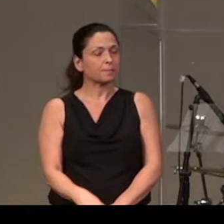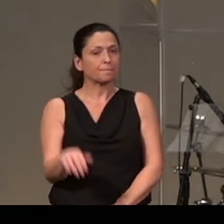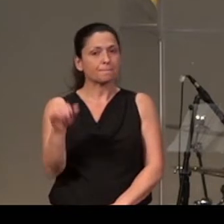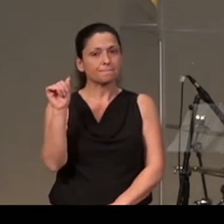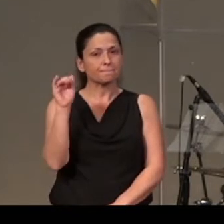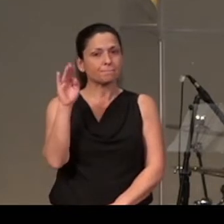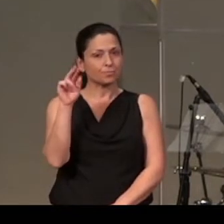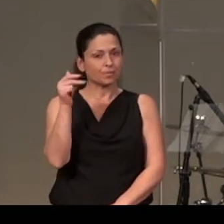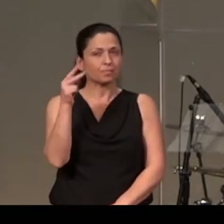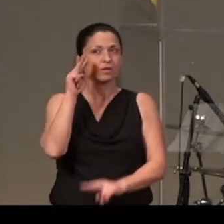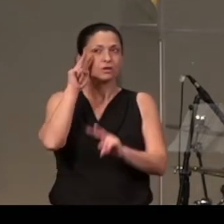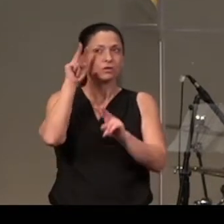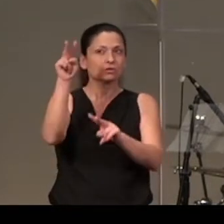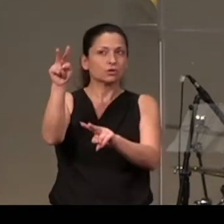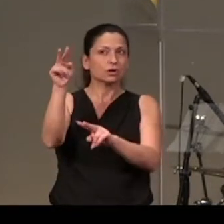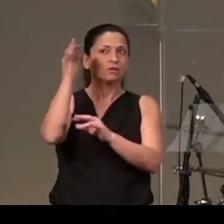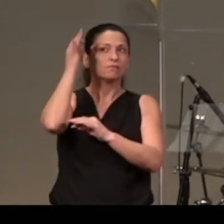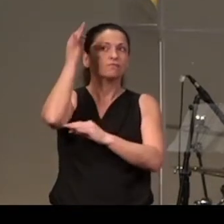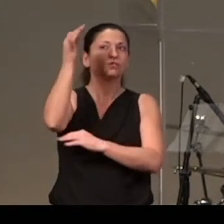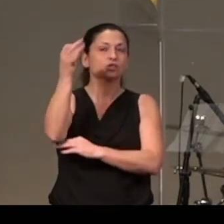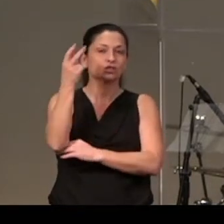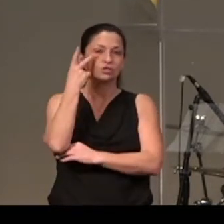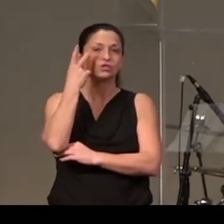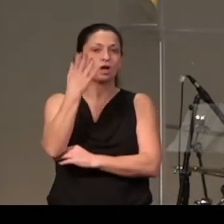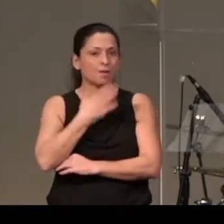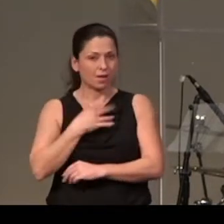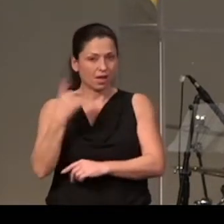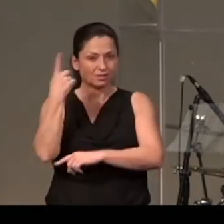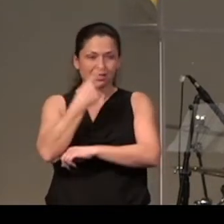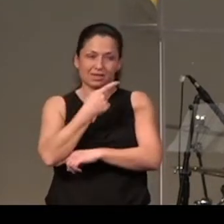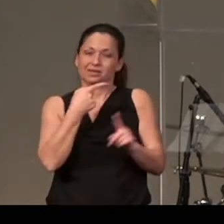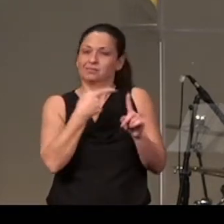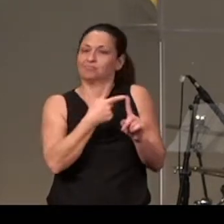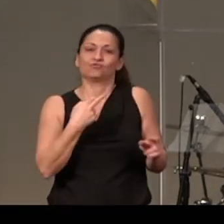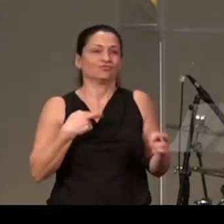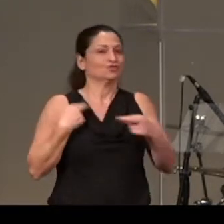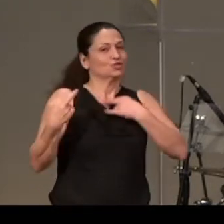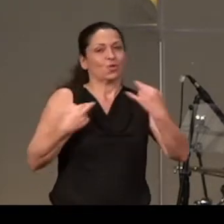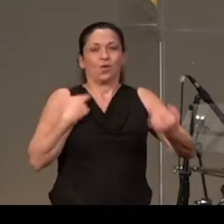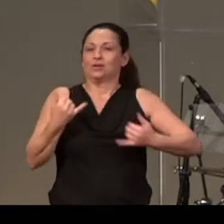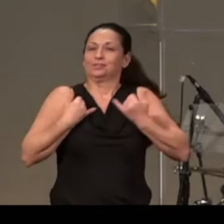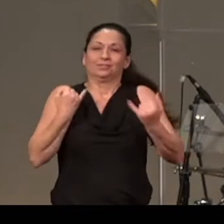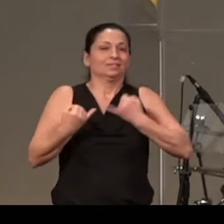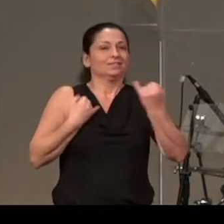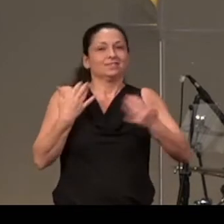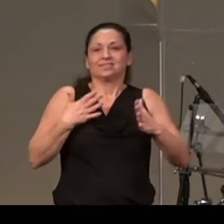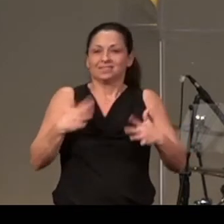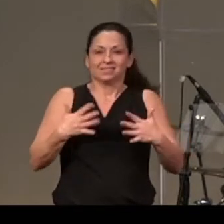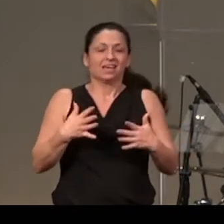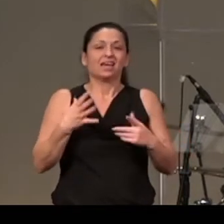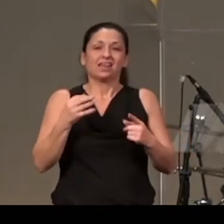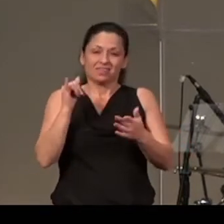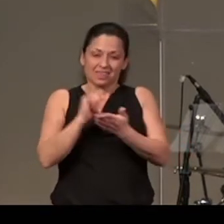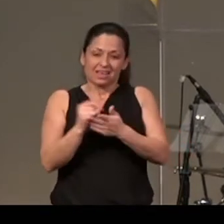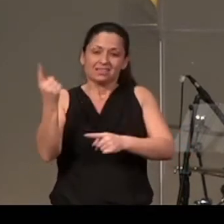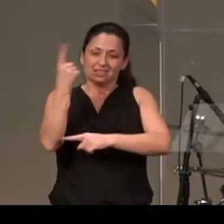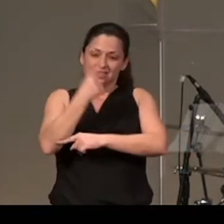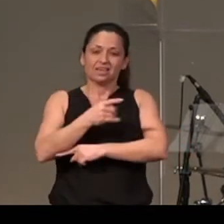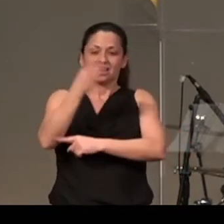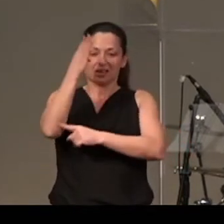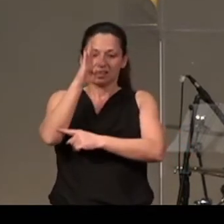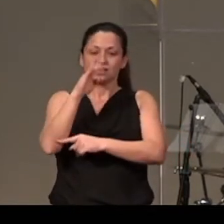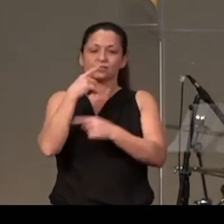ahead. He saw my day, and he rejoiced and was glad. And fact number three we're going to see is Jesus claims to be fully God and fully man.